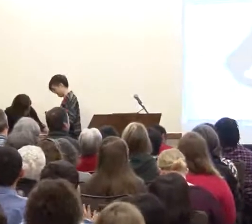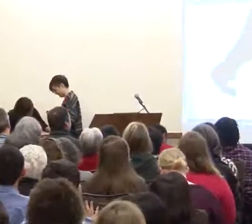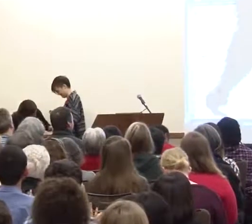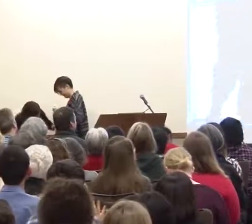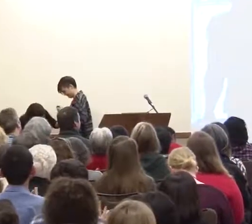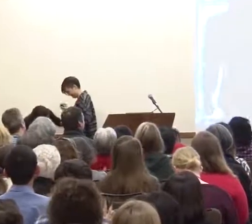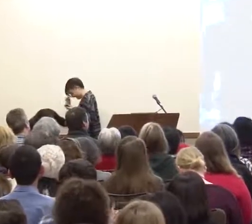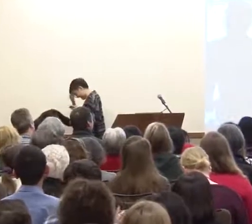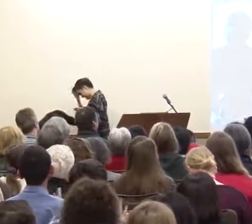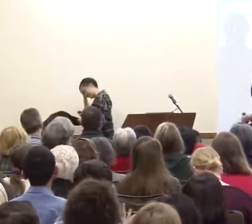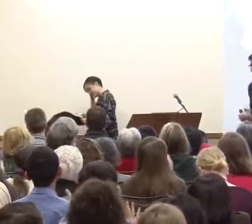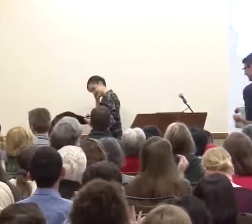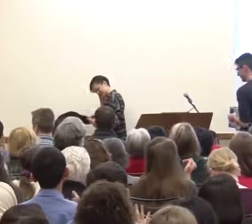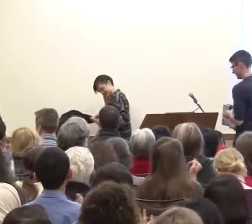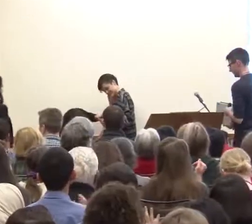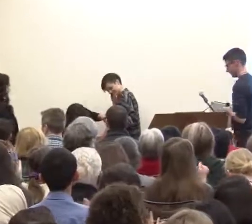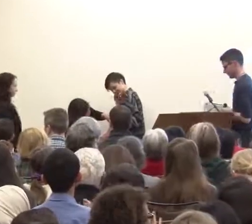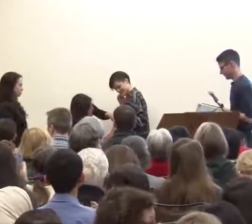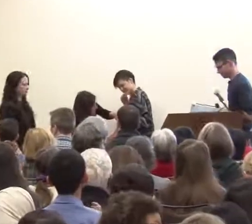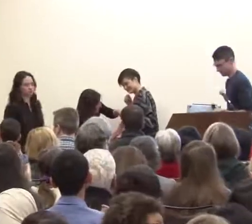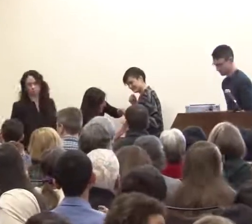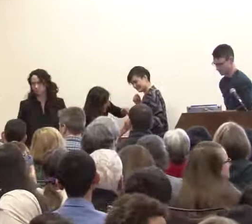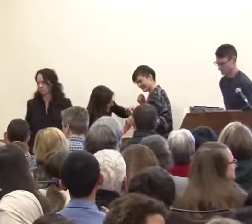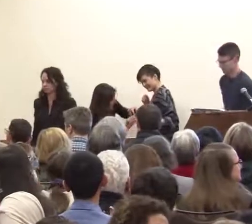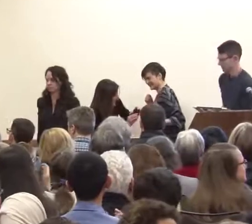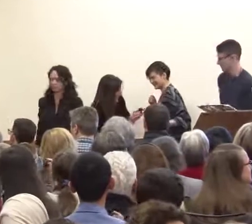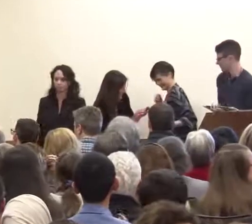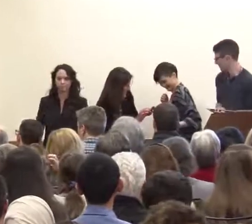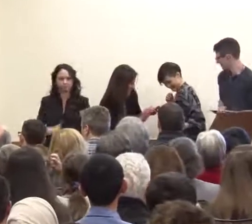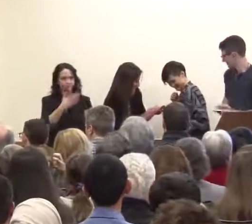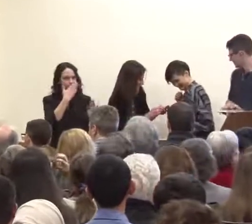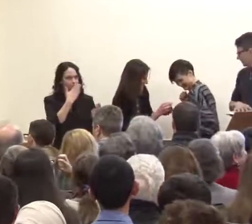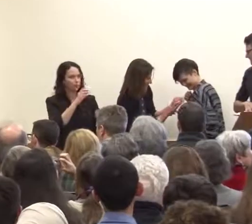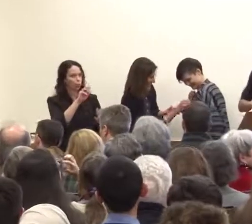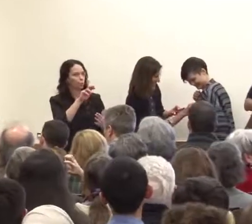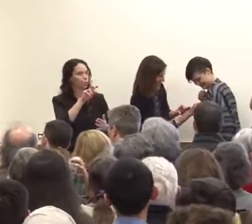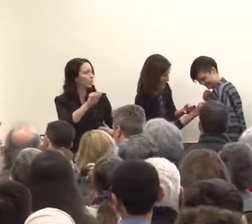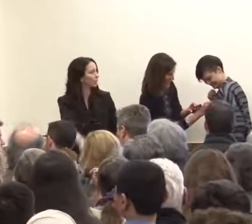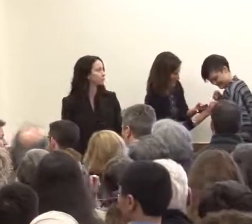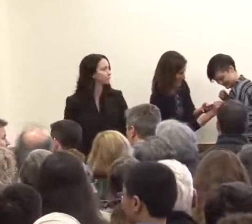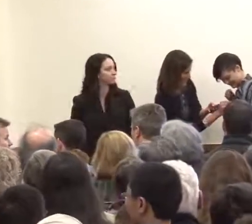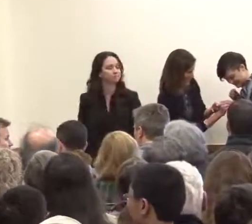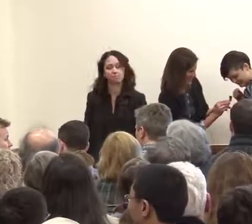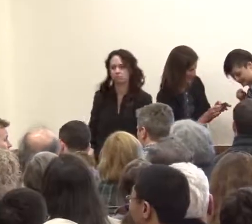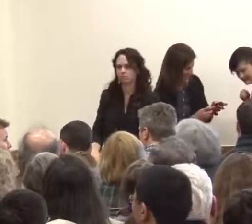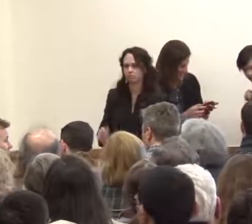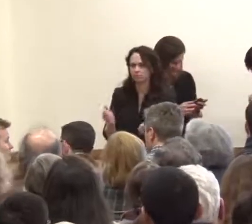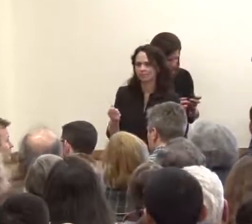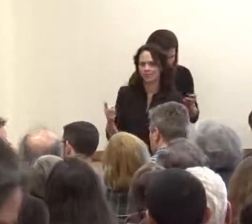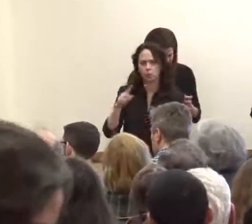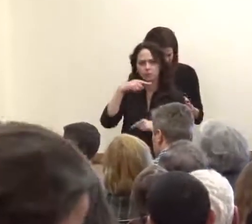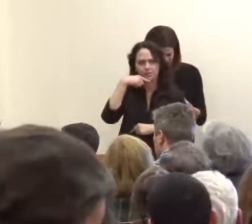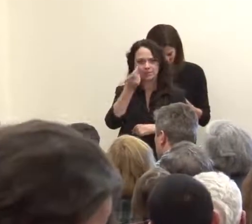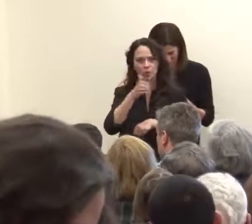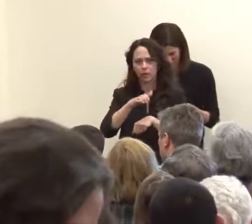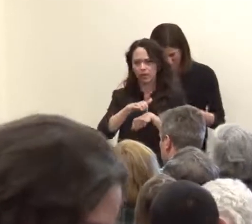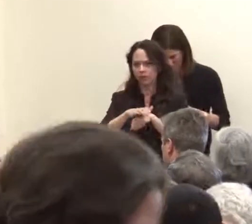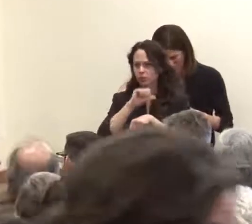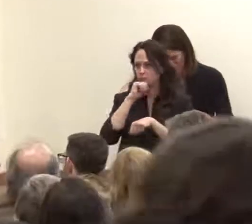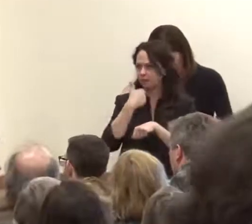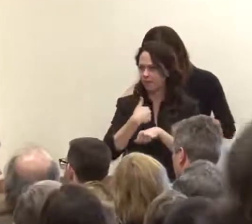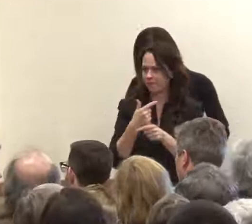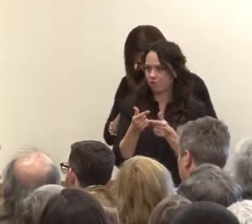Thank you, Karina. Have you ever had anybody tell you that English doesn't have